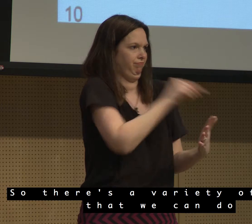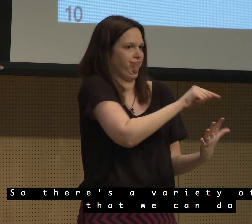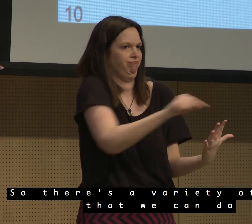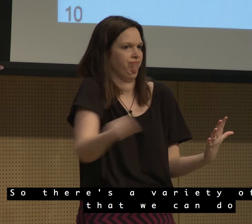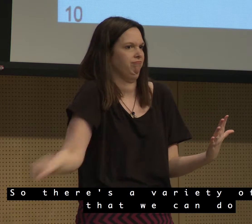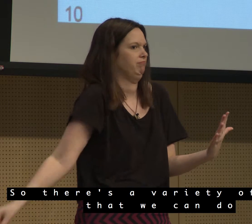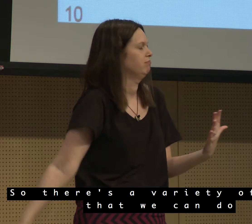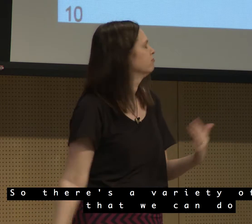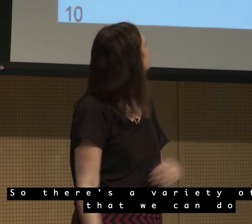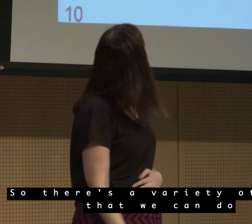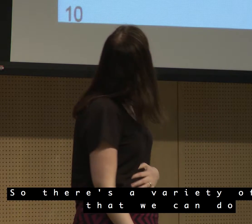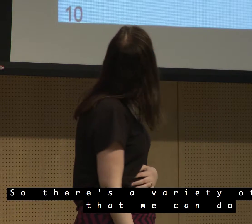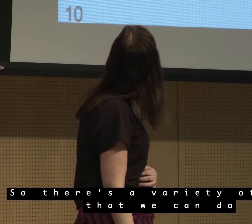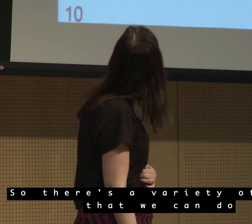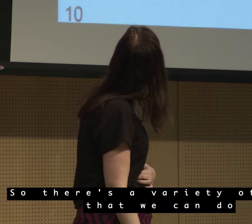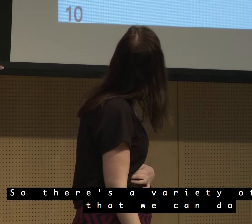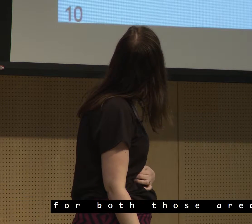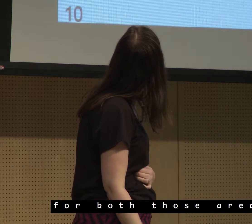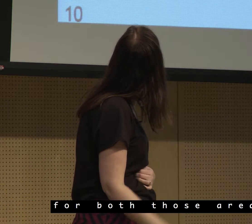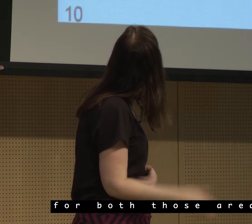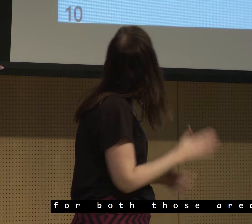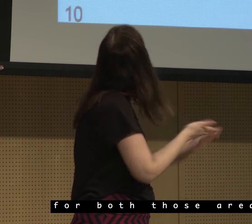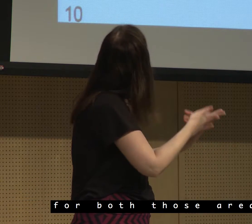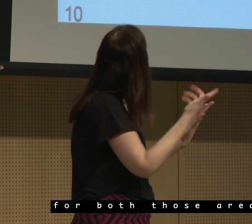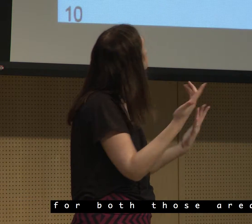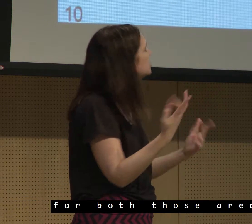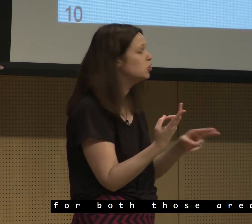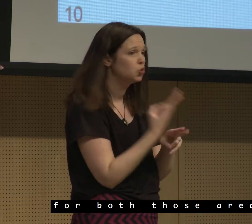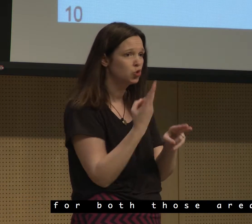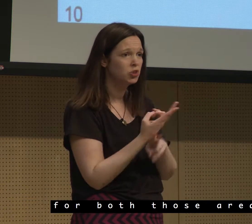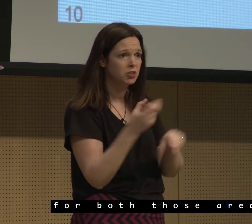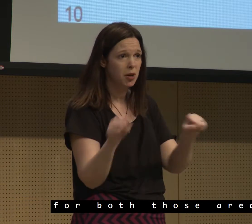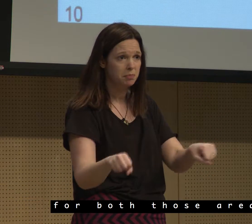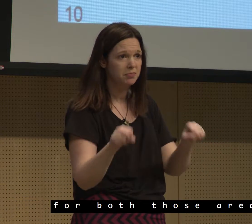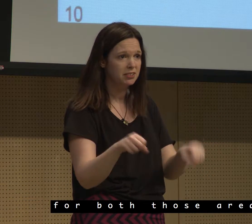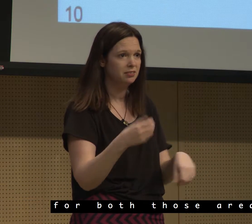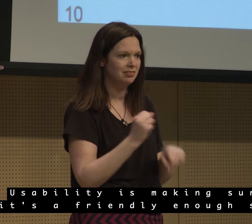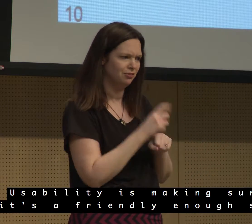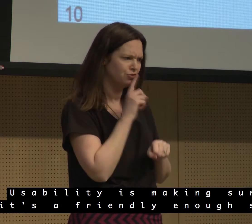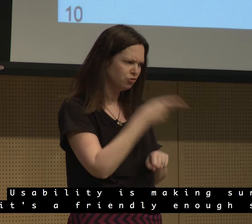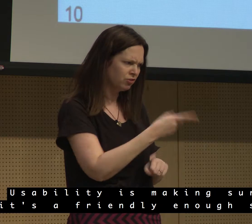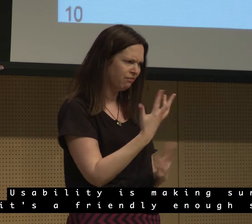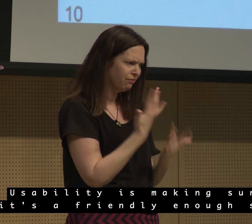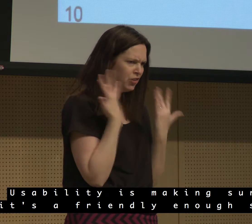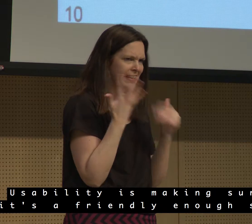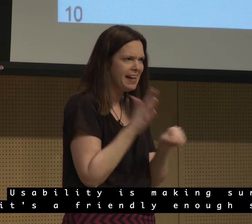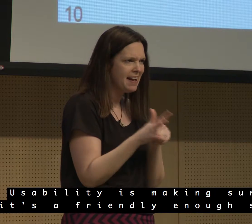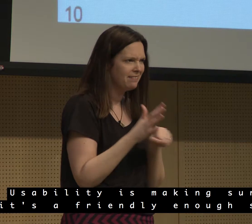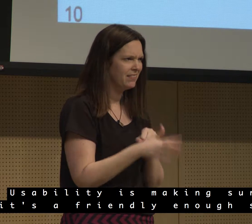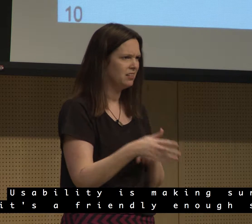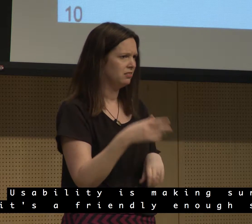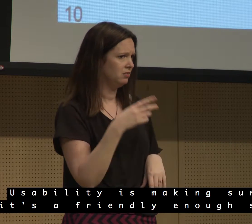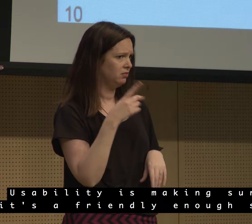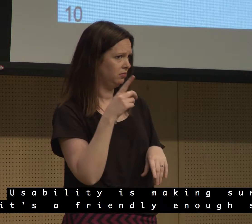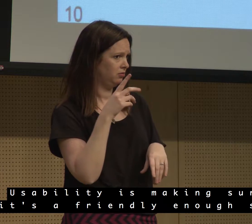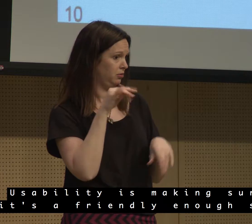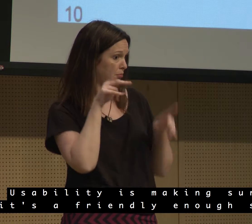a variety of tests that we can do for both those areas. Usability is making sure that it's a friendly